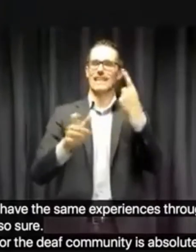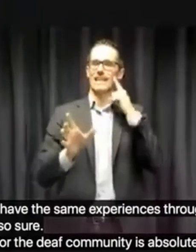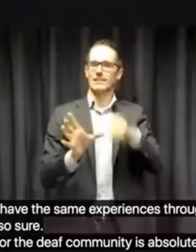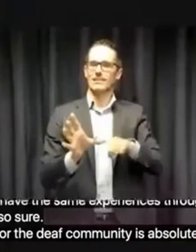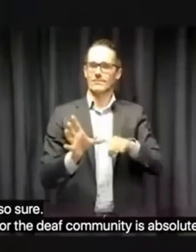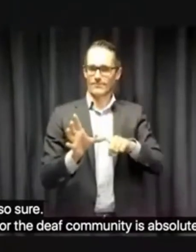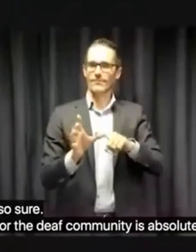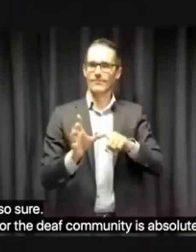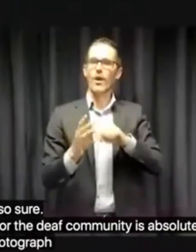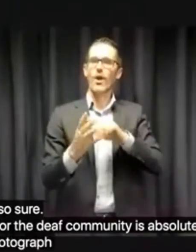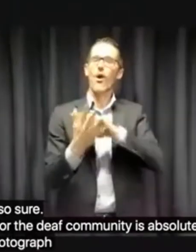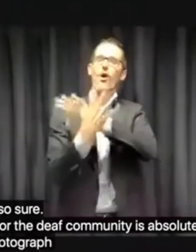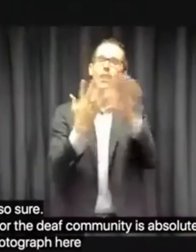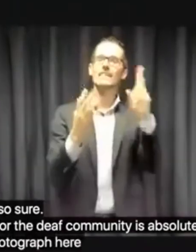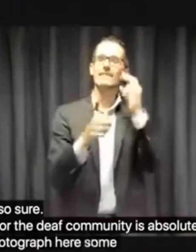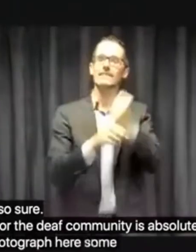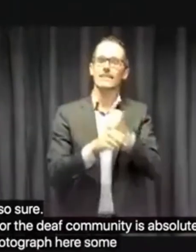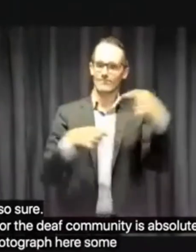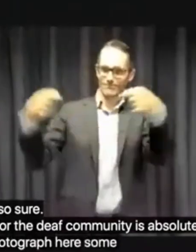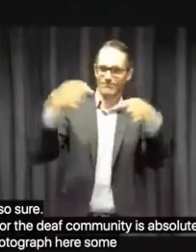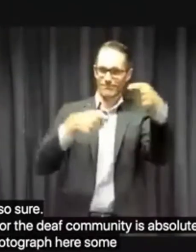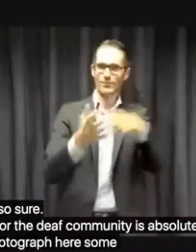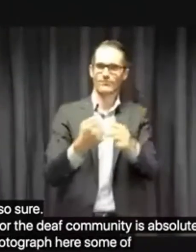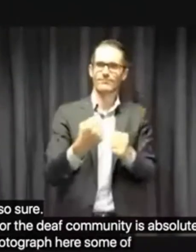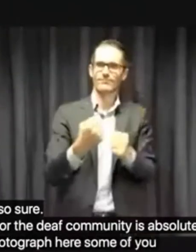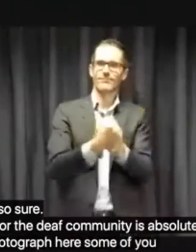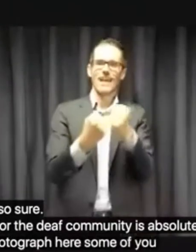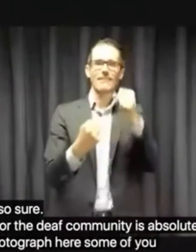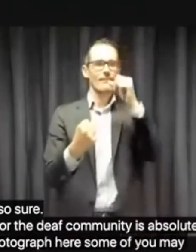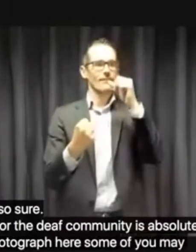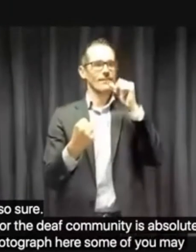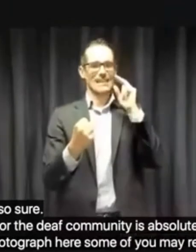a WFD Congress last year in France, and all the deaf societies